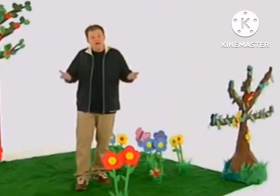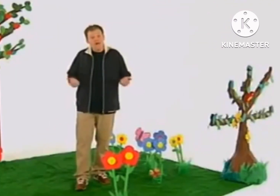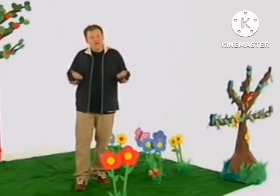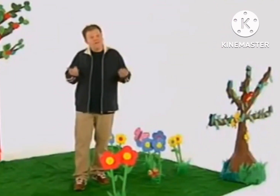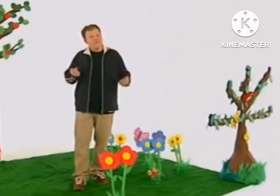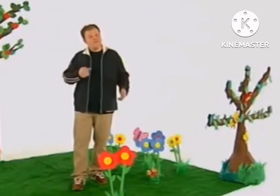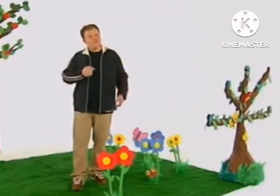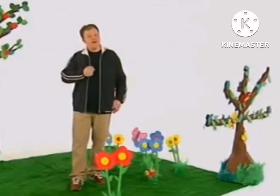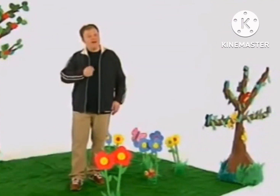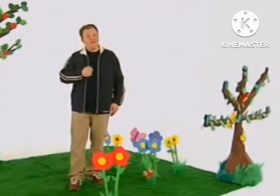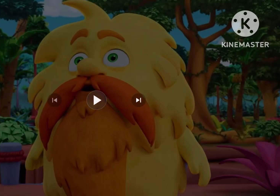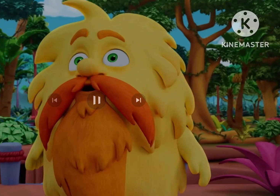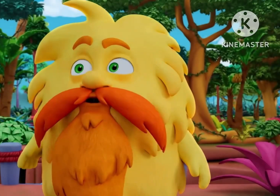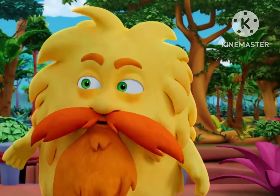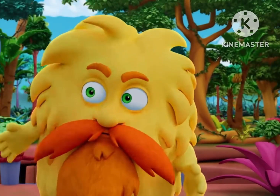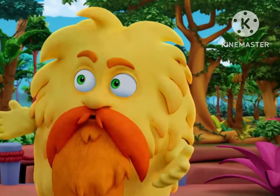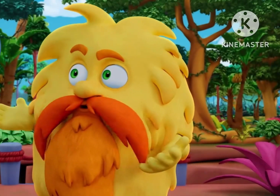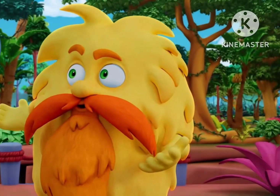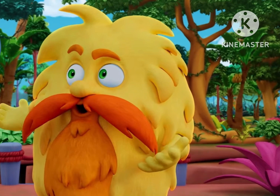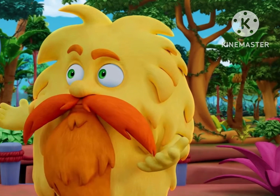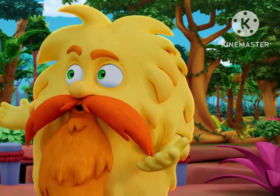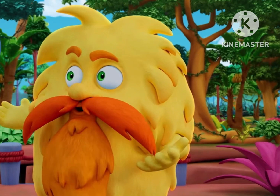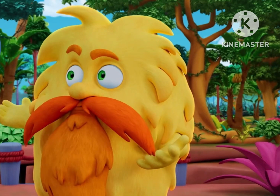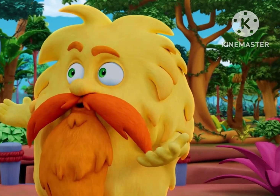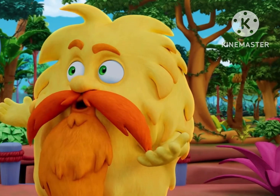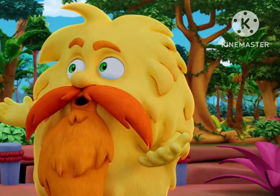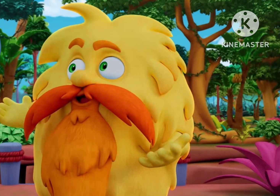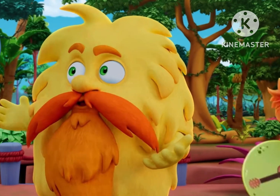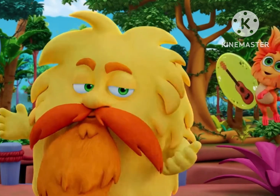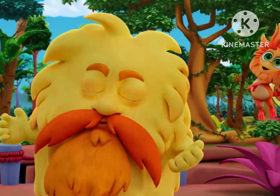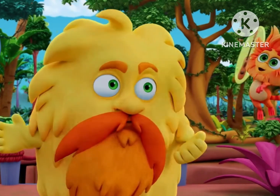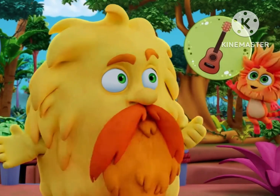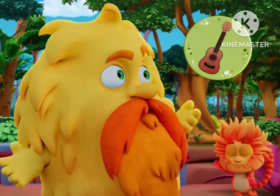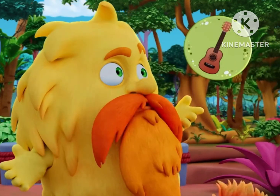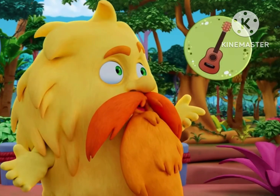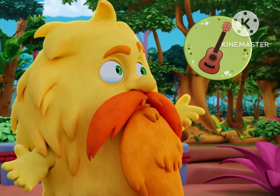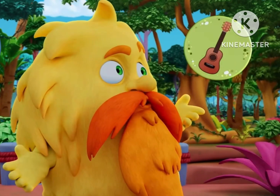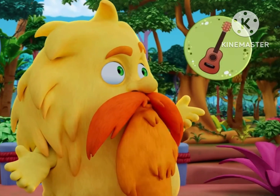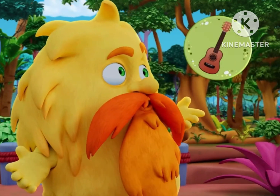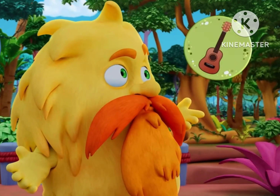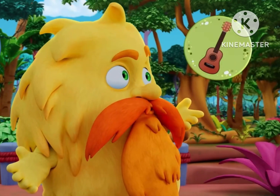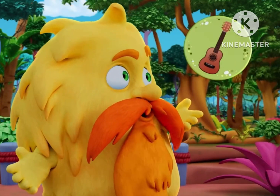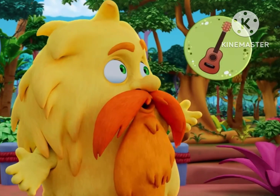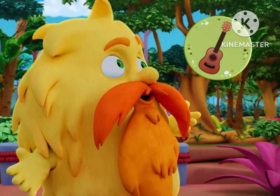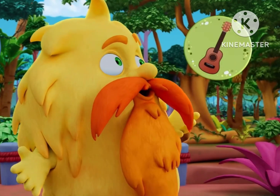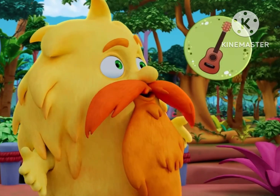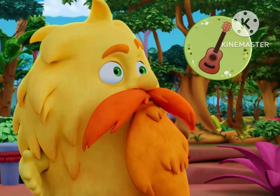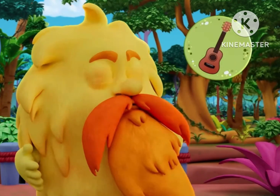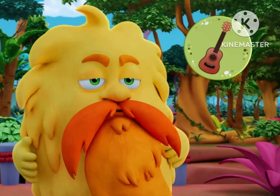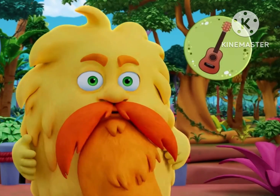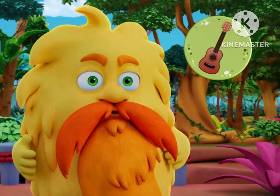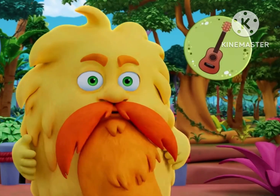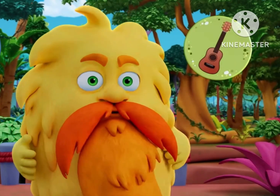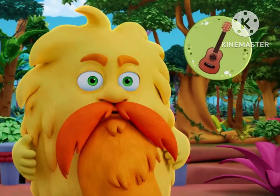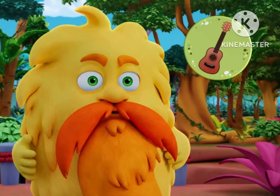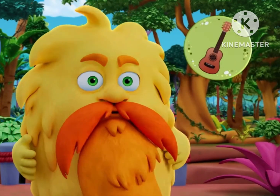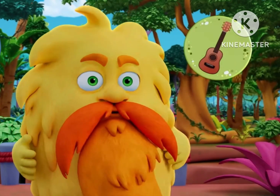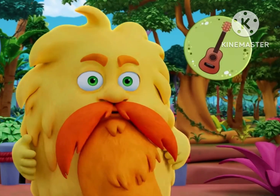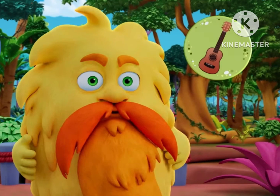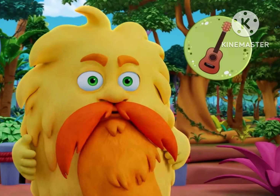Where do I... Is it a meatball? Or a guitar? Cut. The scene